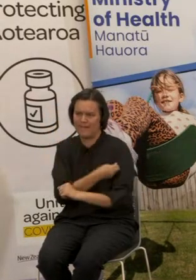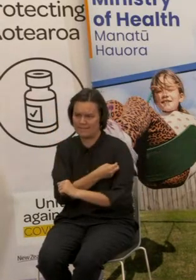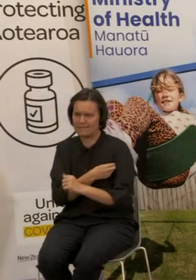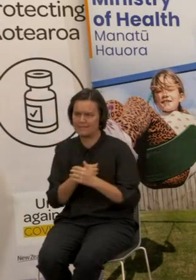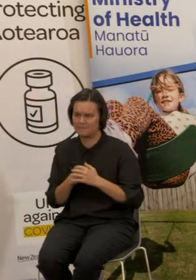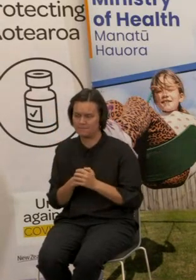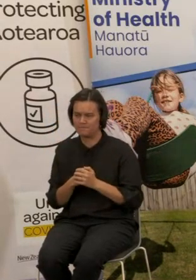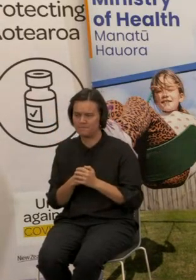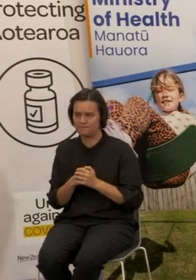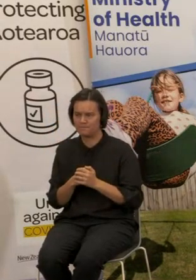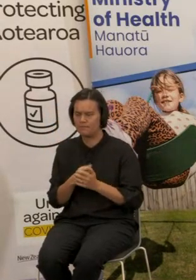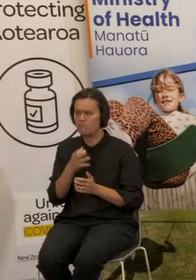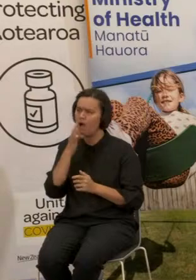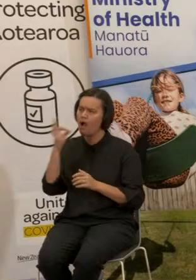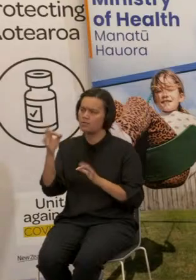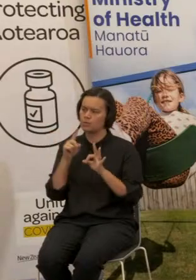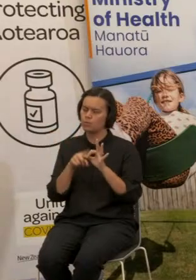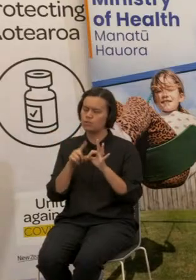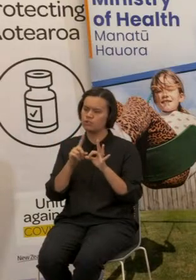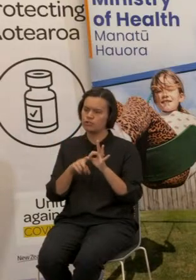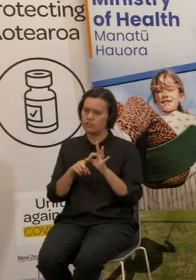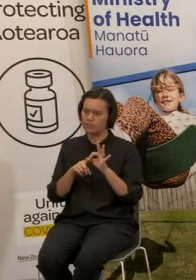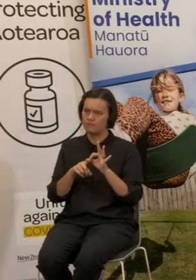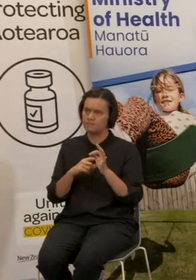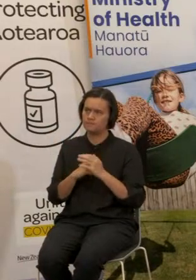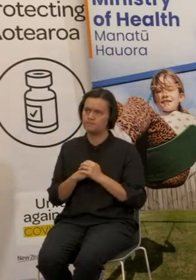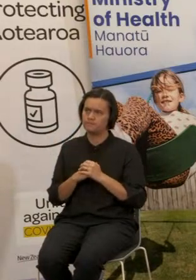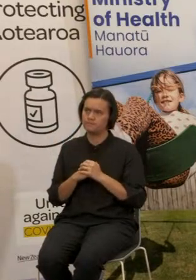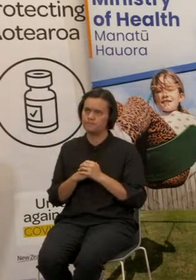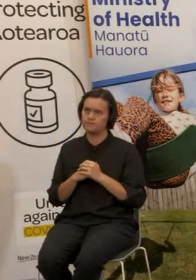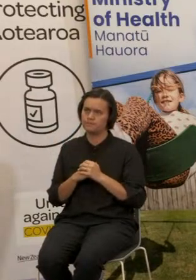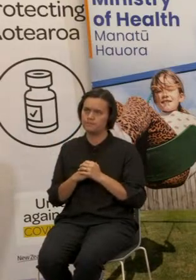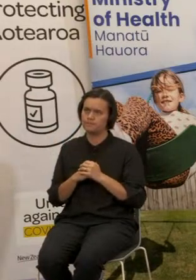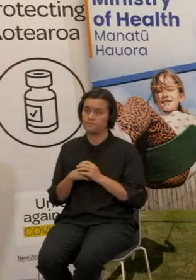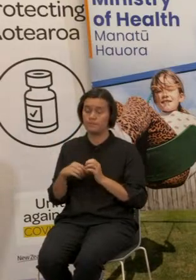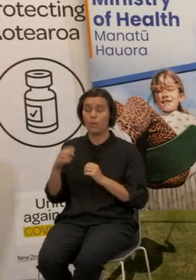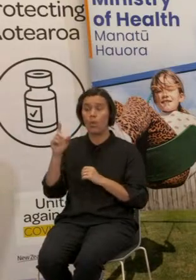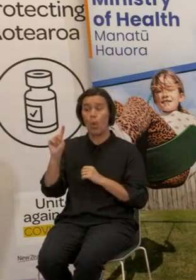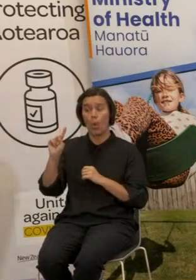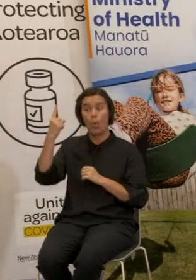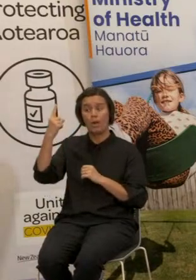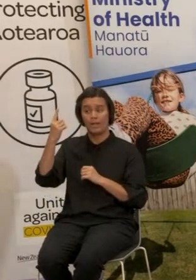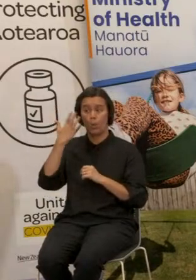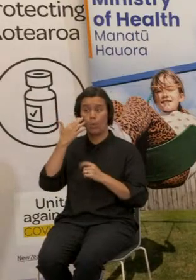on what the hospitalisation rates will look like when Auckland is opened up?